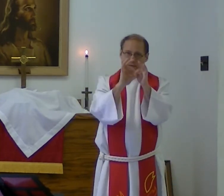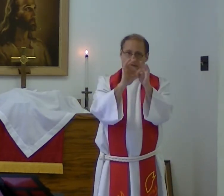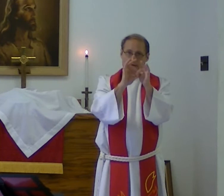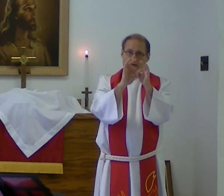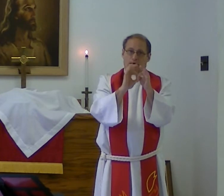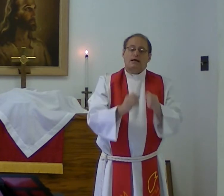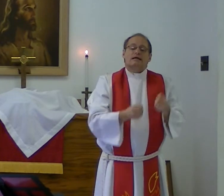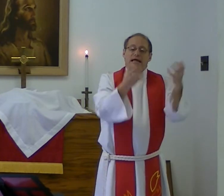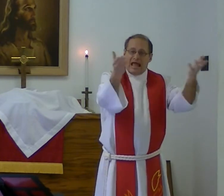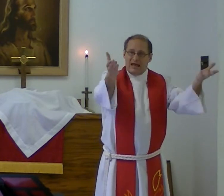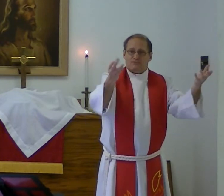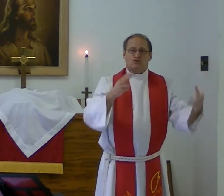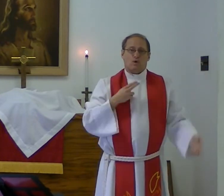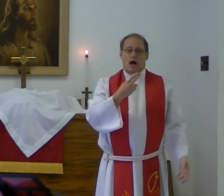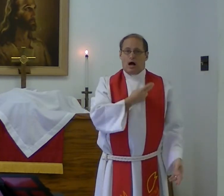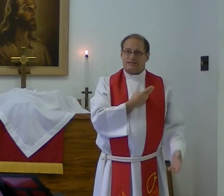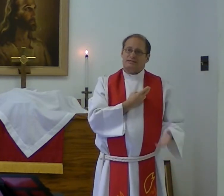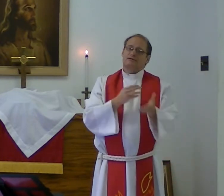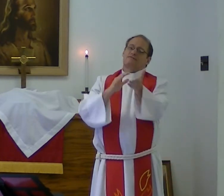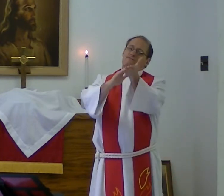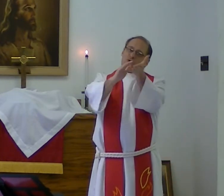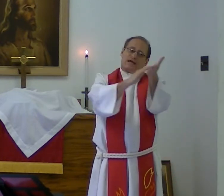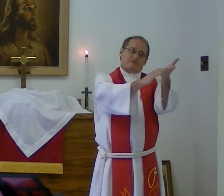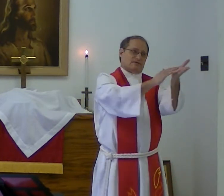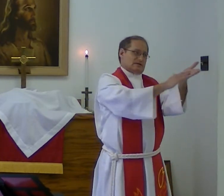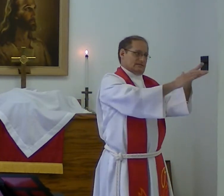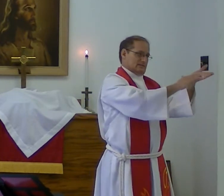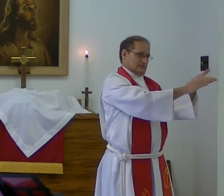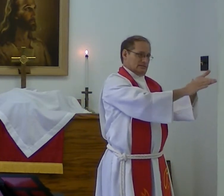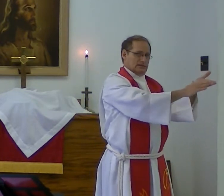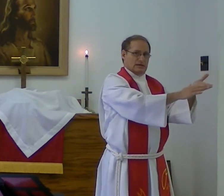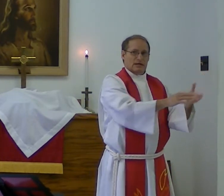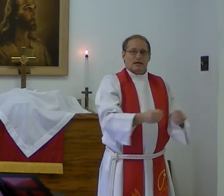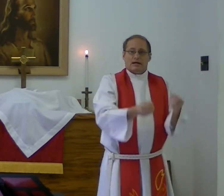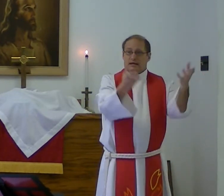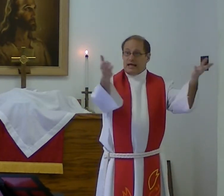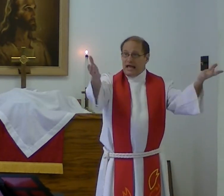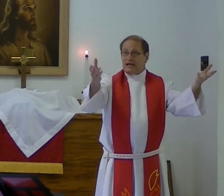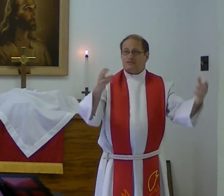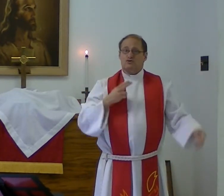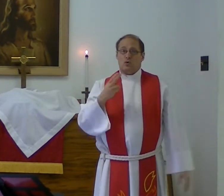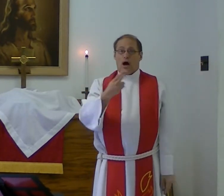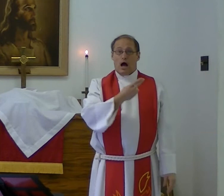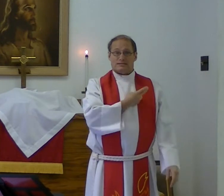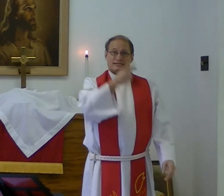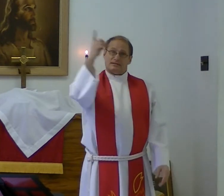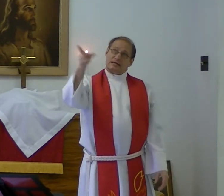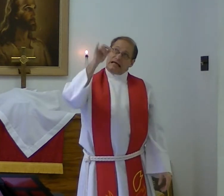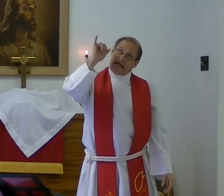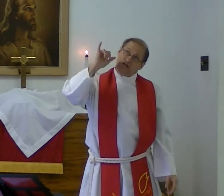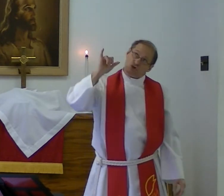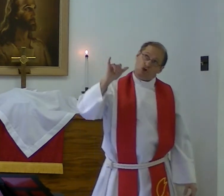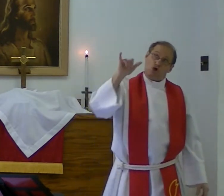Gave to us forgiveness. Gave to us eternal